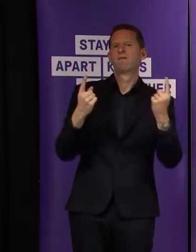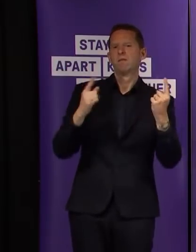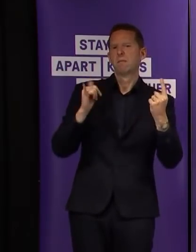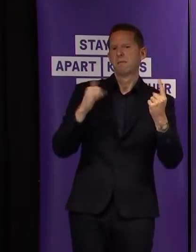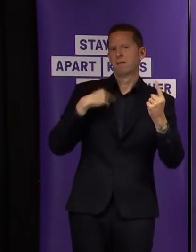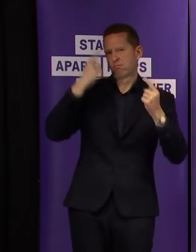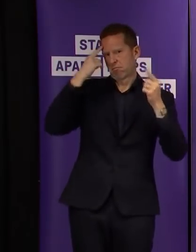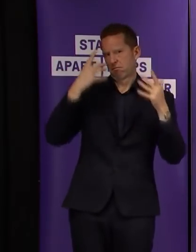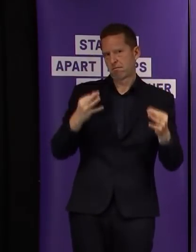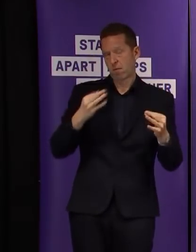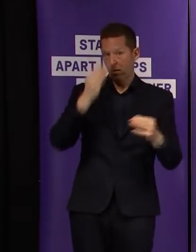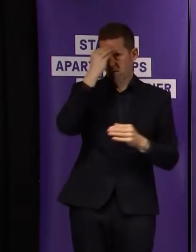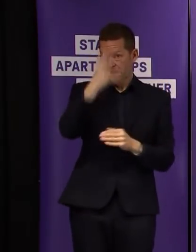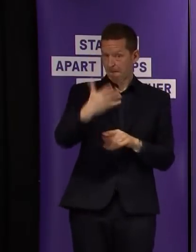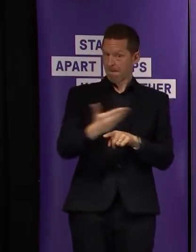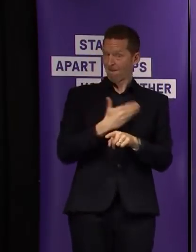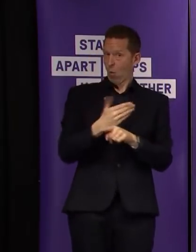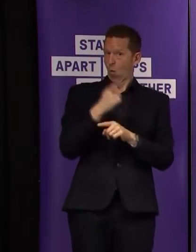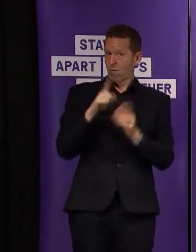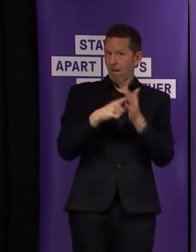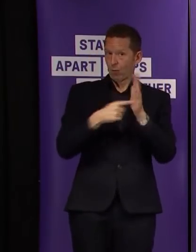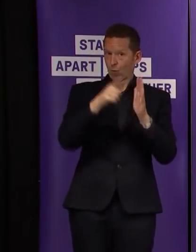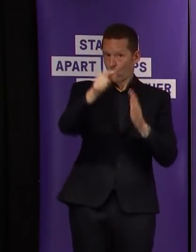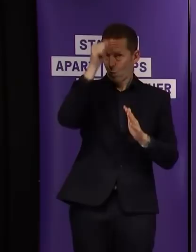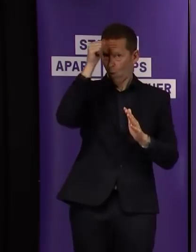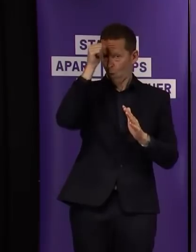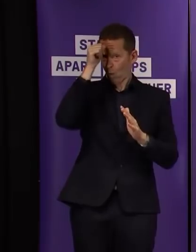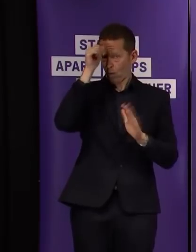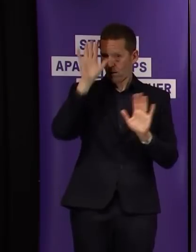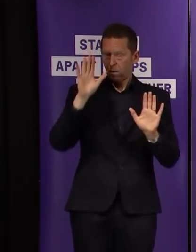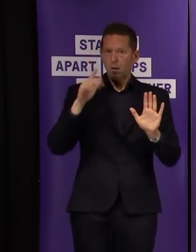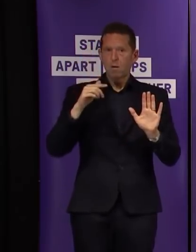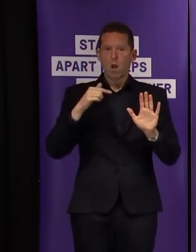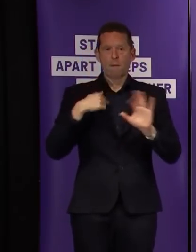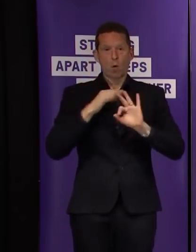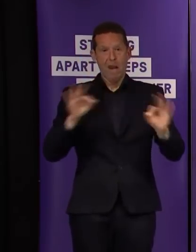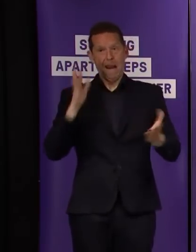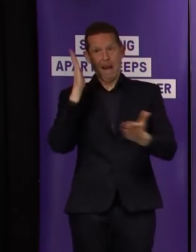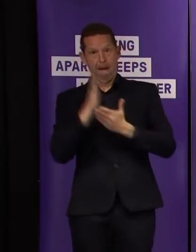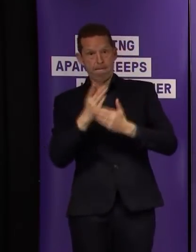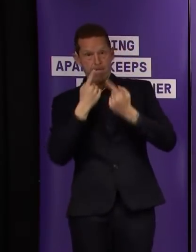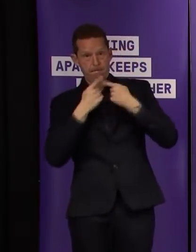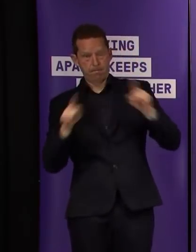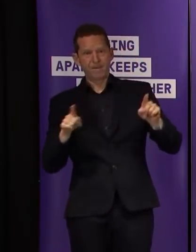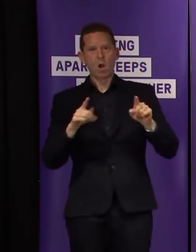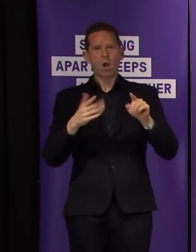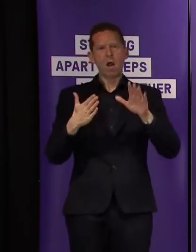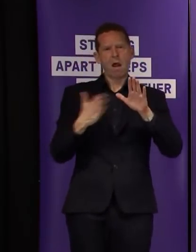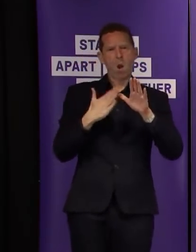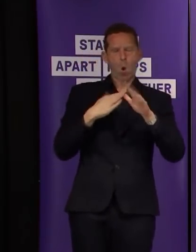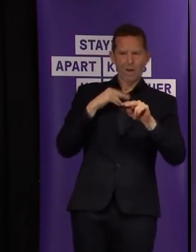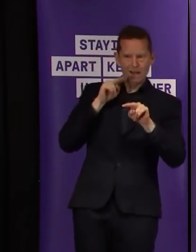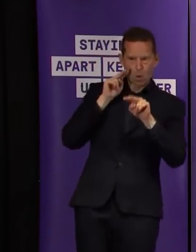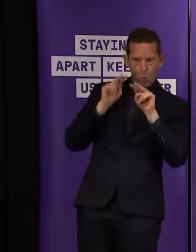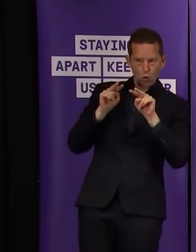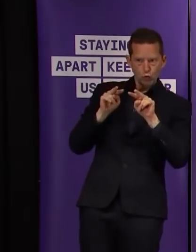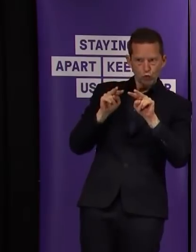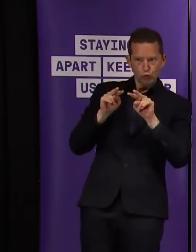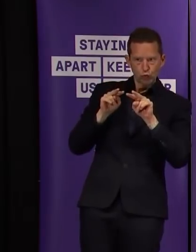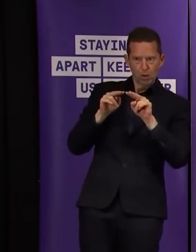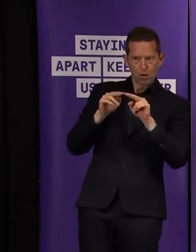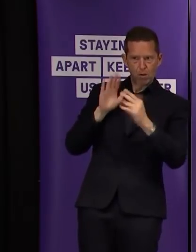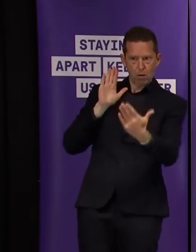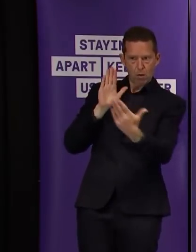separately. I'm giving people fair warning of that. I'm not actually announcing that. It'll be the product of close watch and